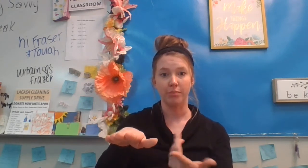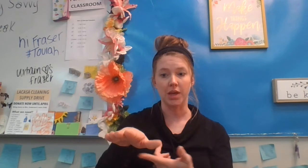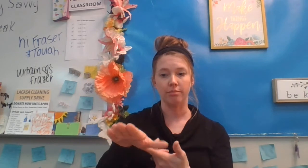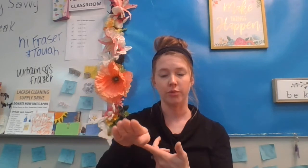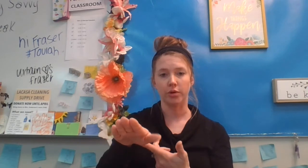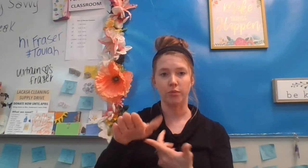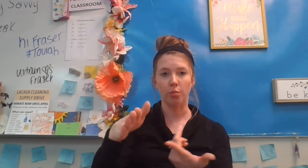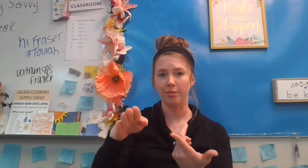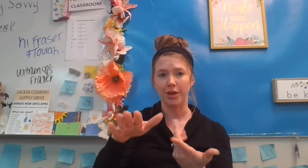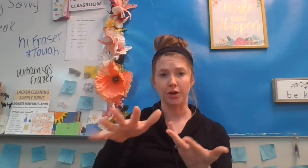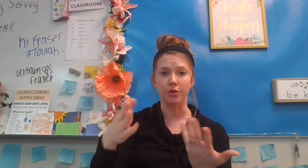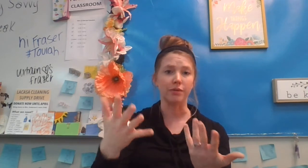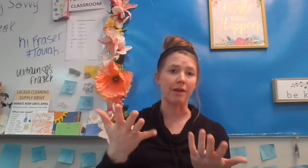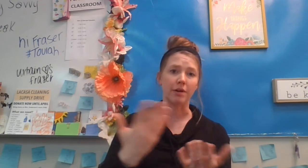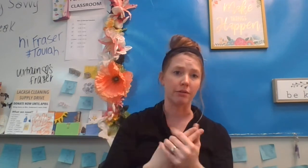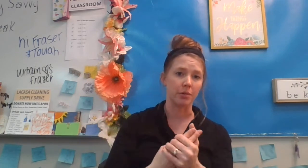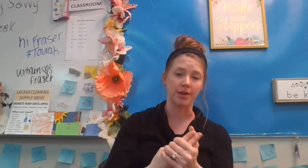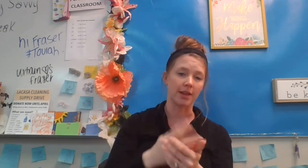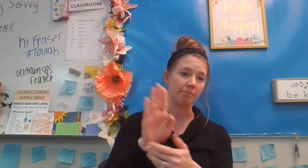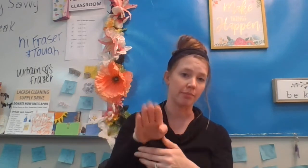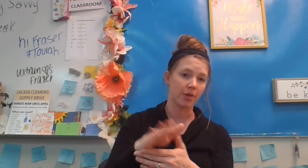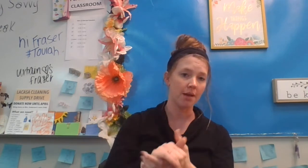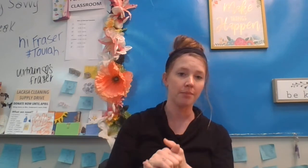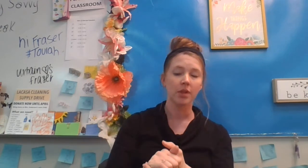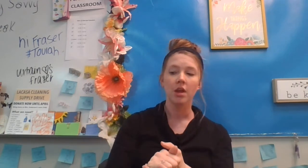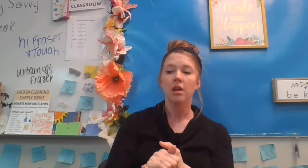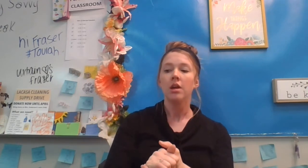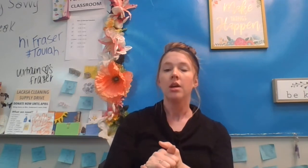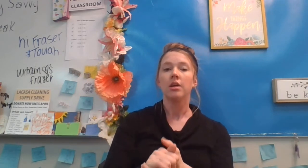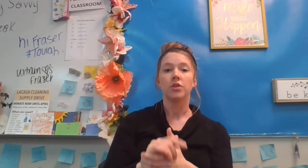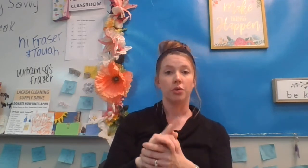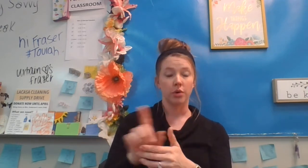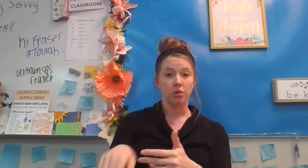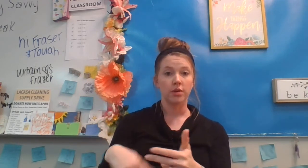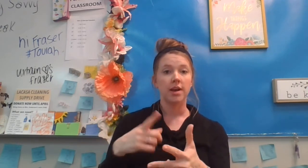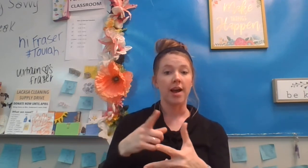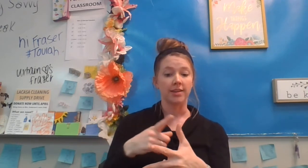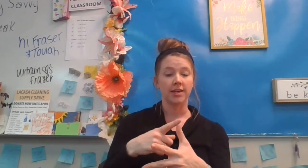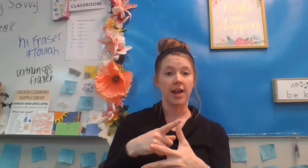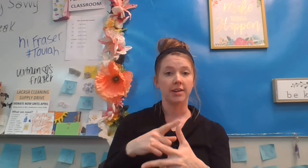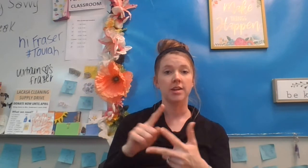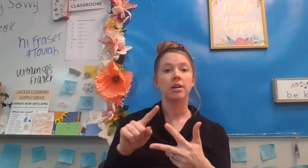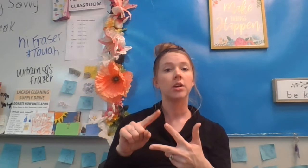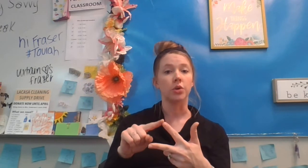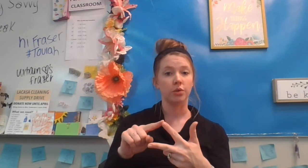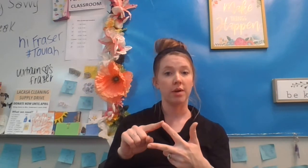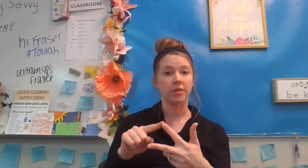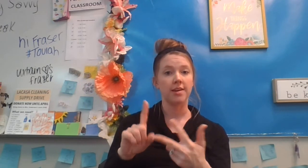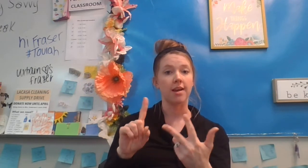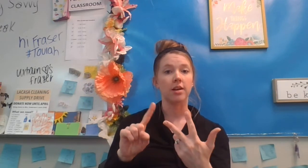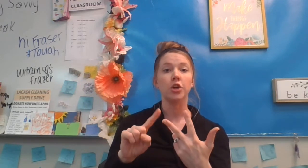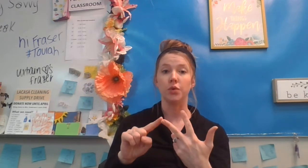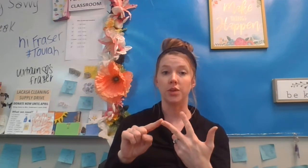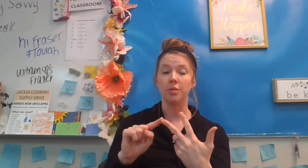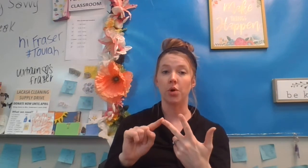B, or open B or closed 5, however you want to say it. Okay? So 3 rules: has to connect, use a reference hand, use the